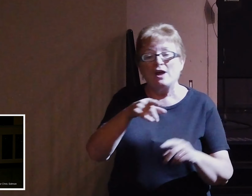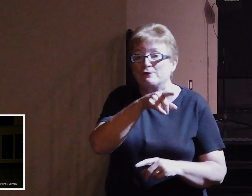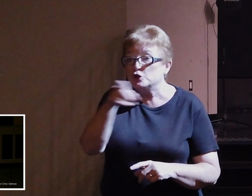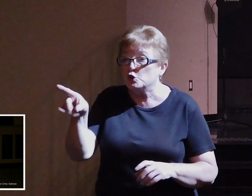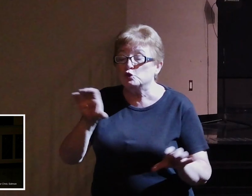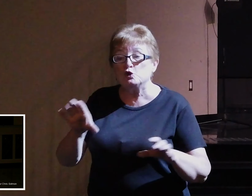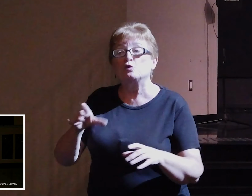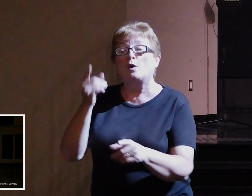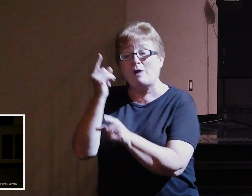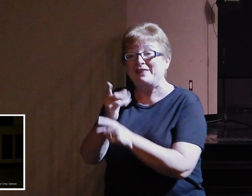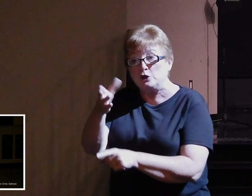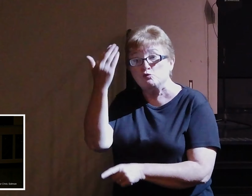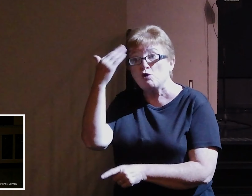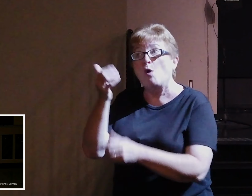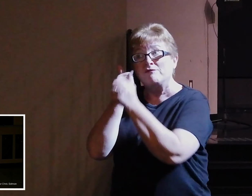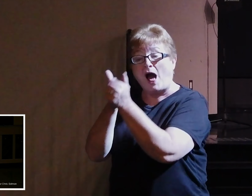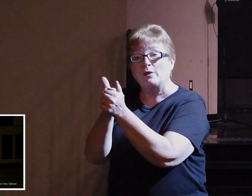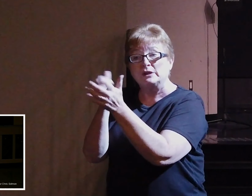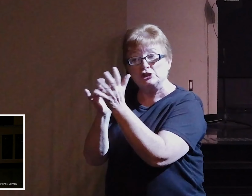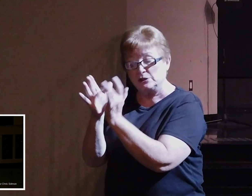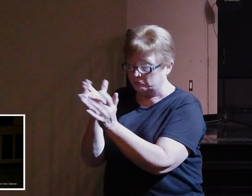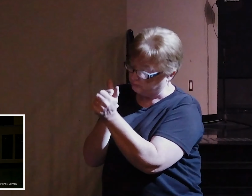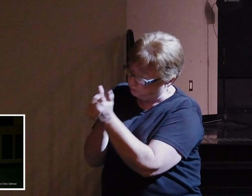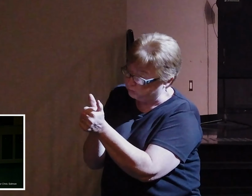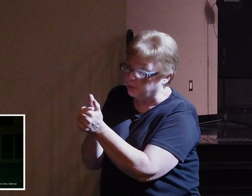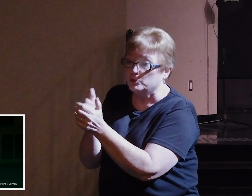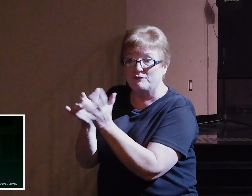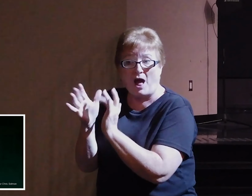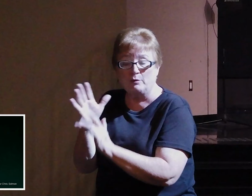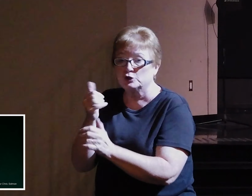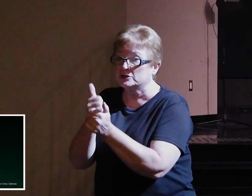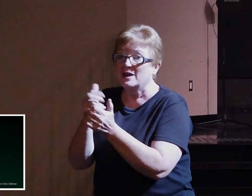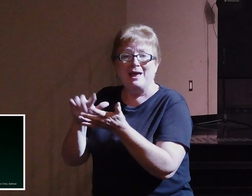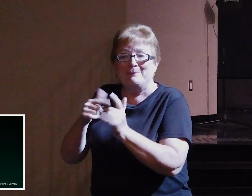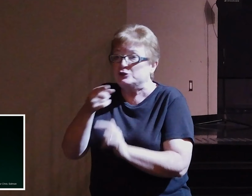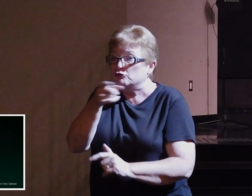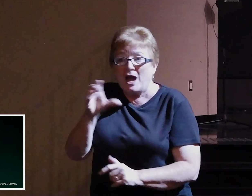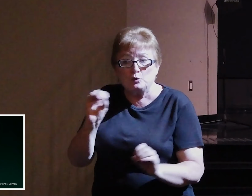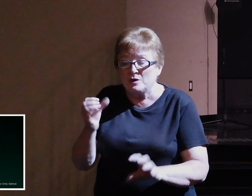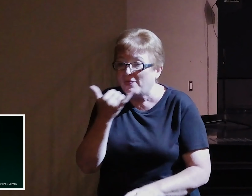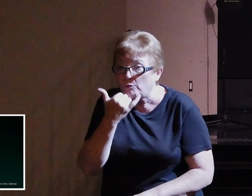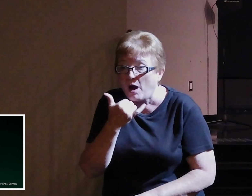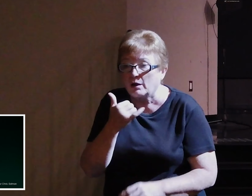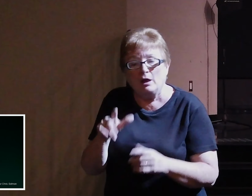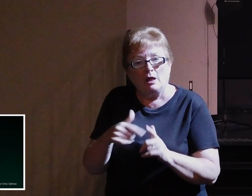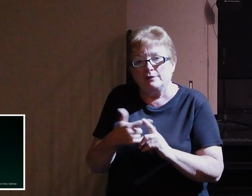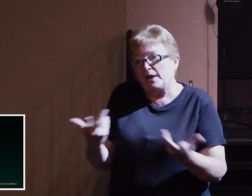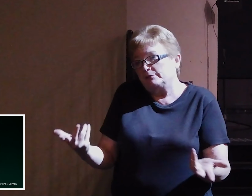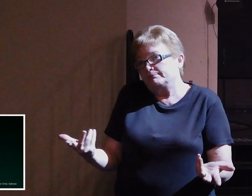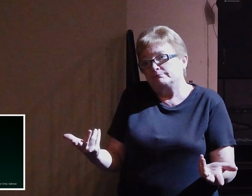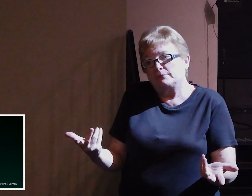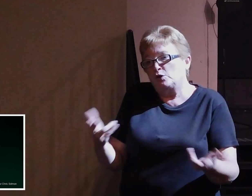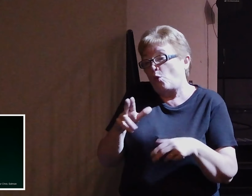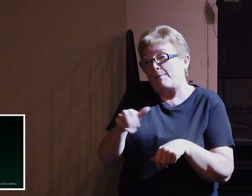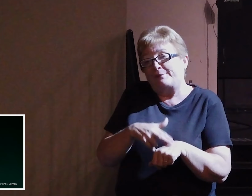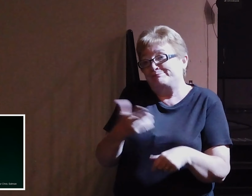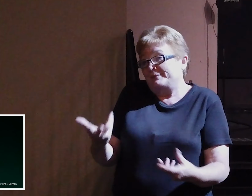called you to, this is just normal. Expect it. So how do we make this a tangible reality for each of us here?